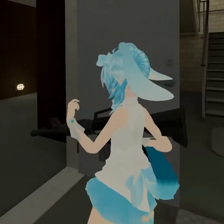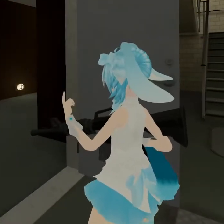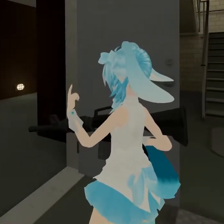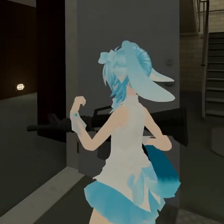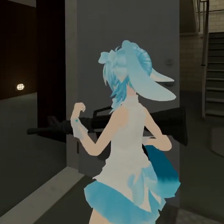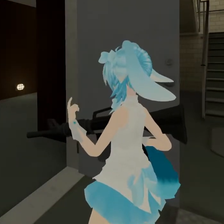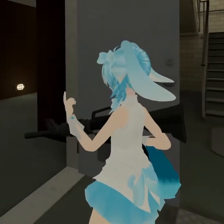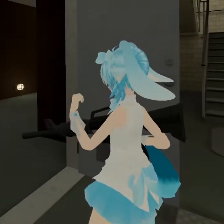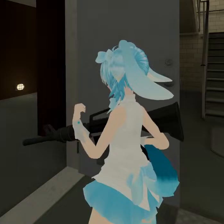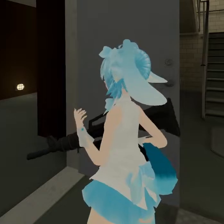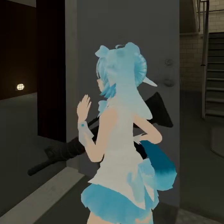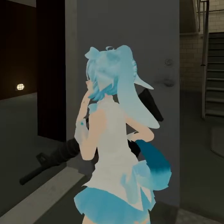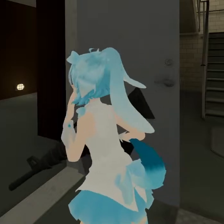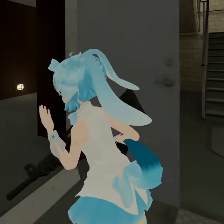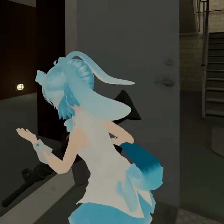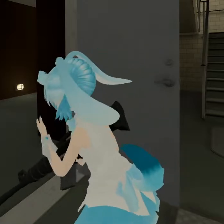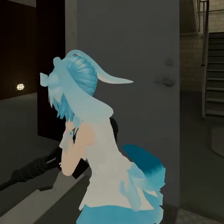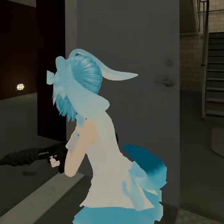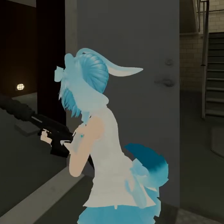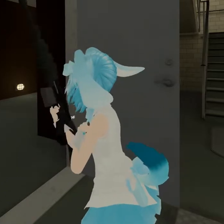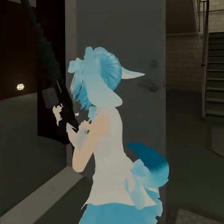The gate has been closed.